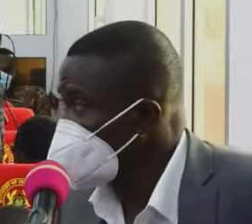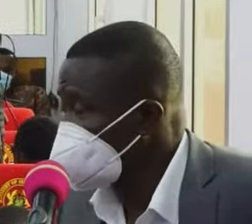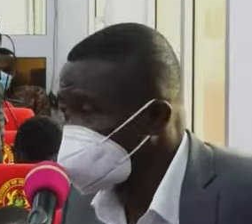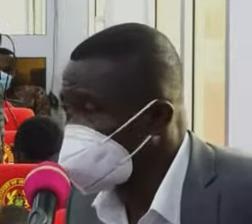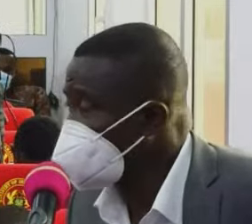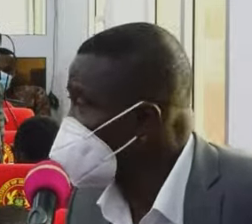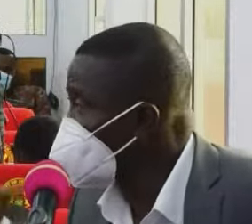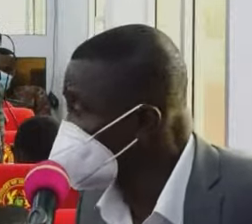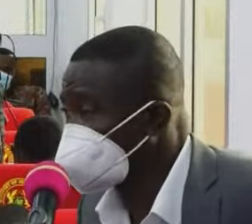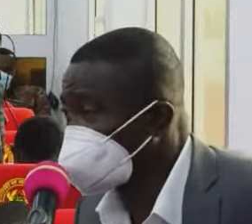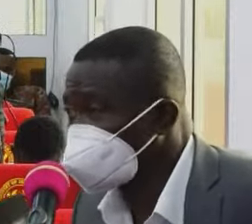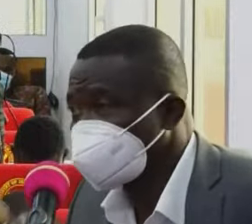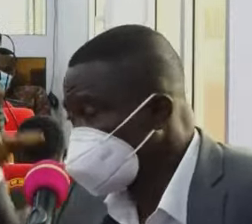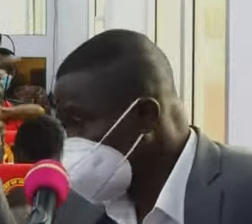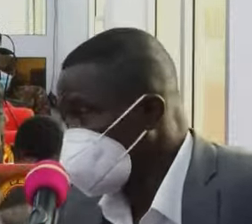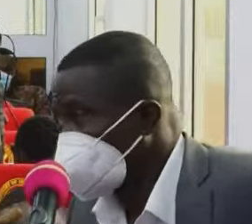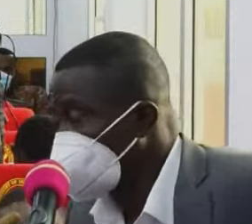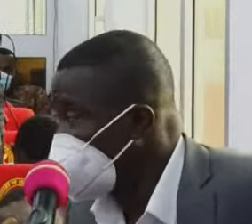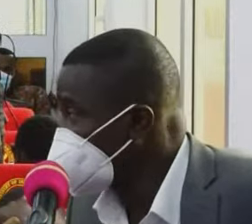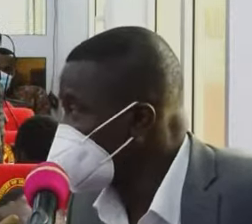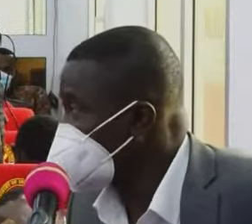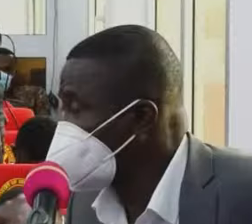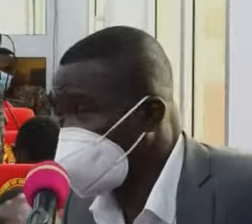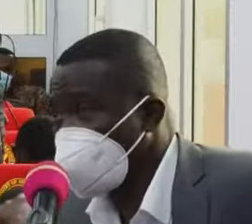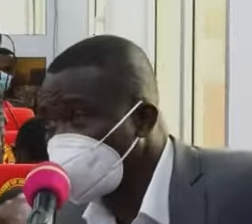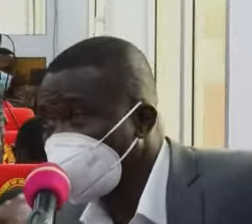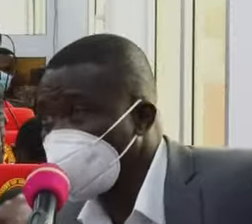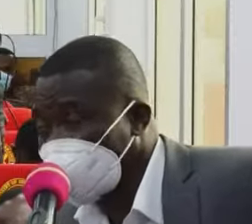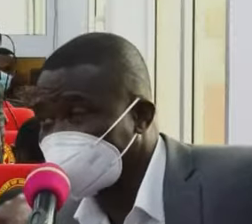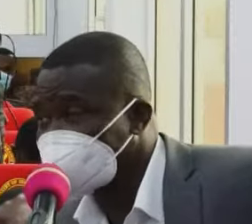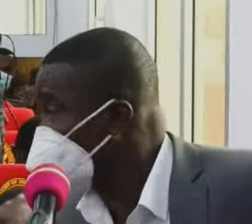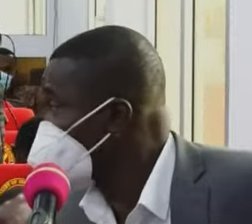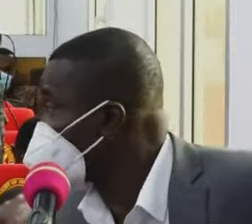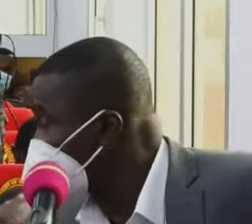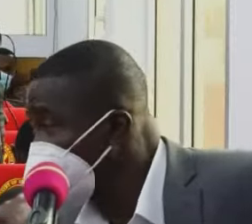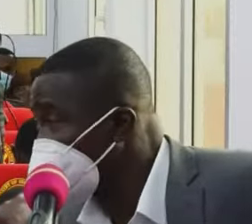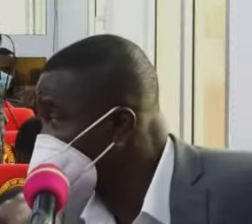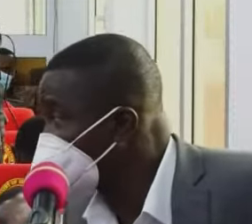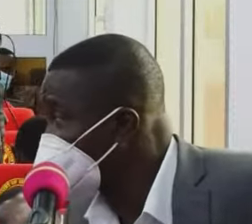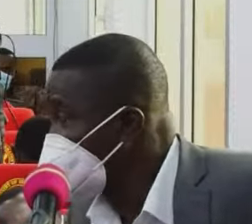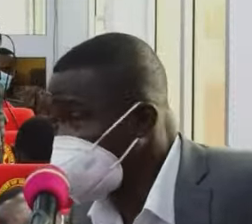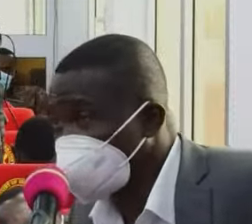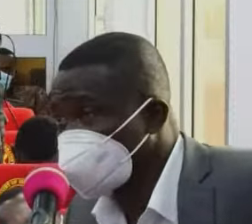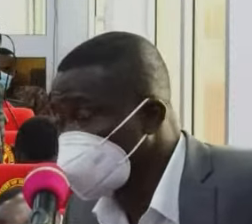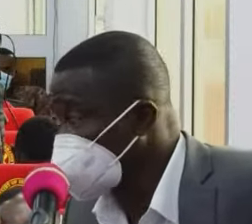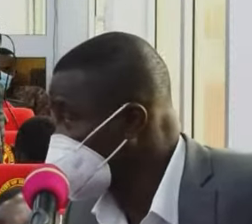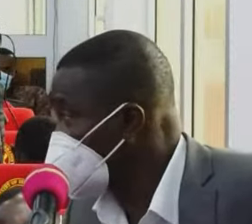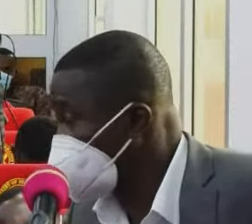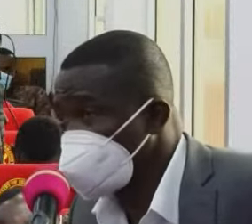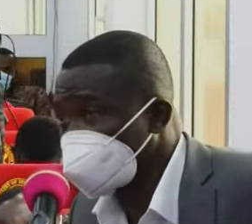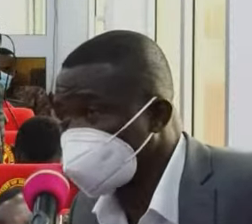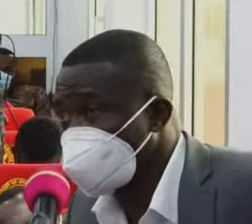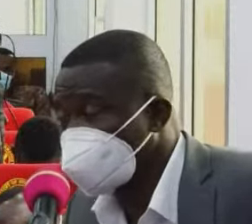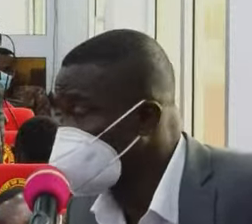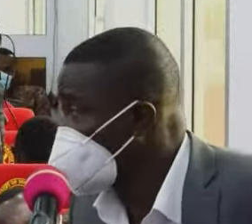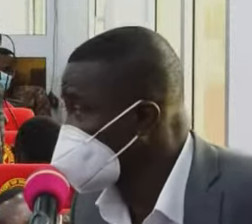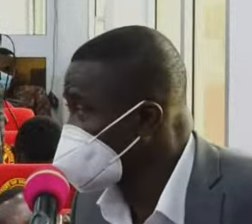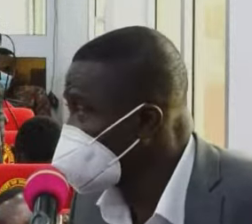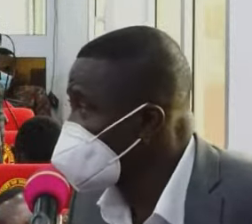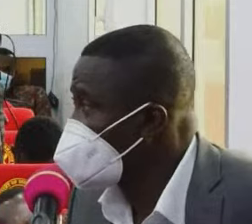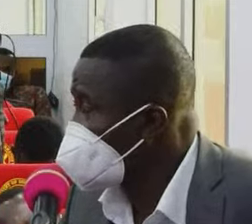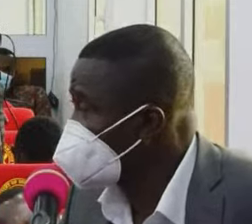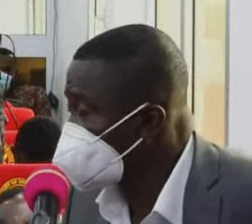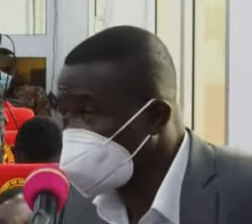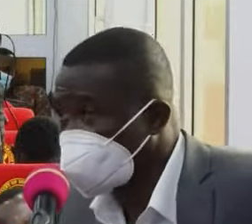of, oxygen masks for people working in such environments, and also test equipment to make sure